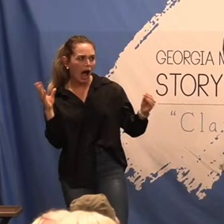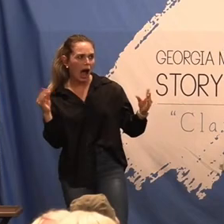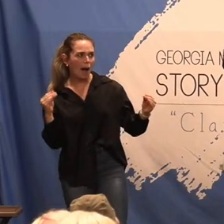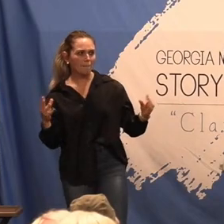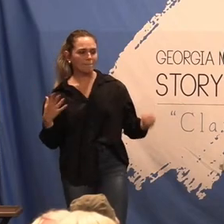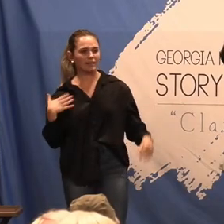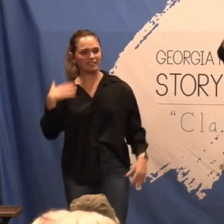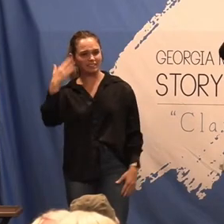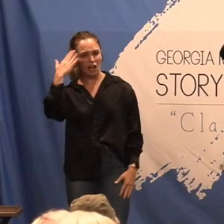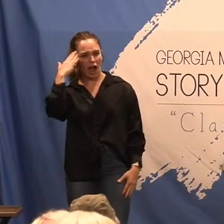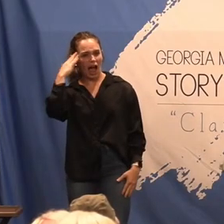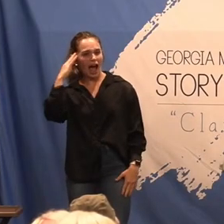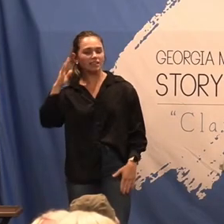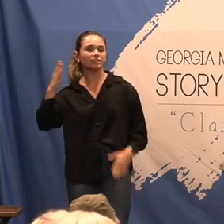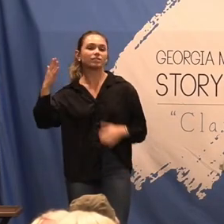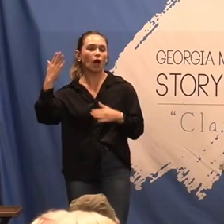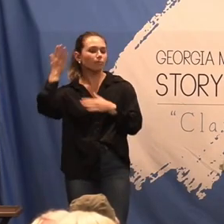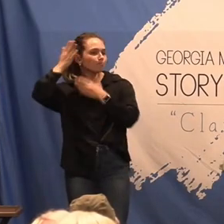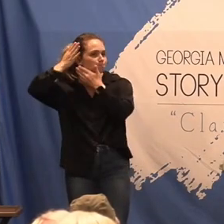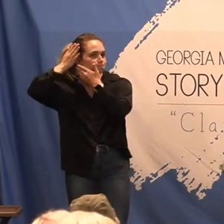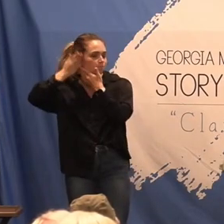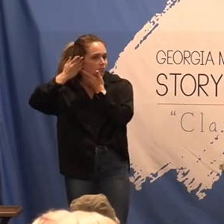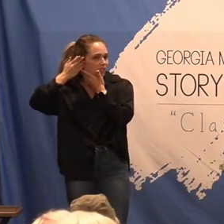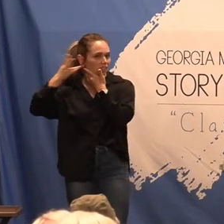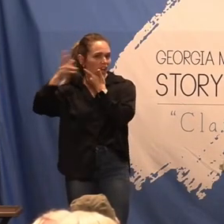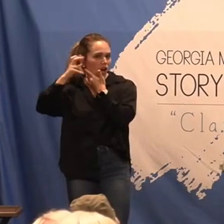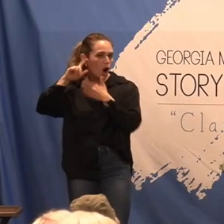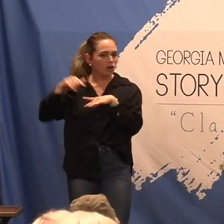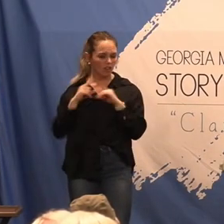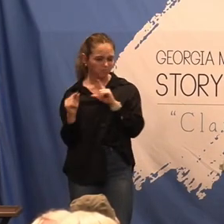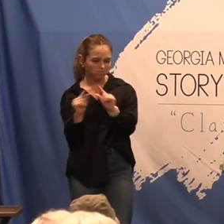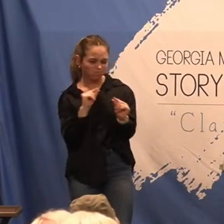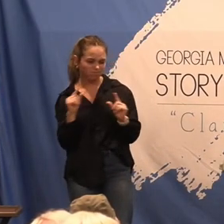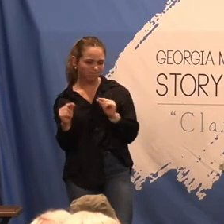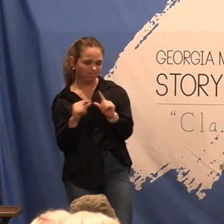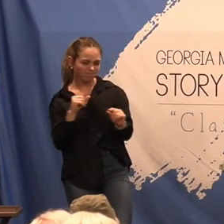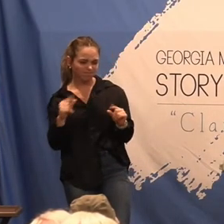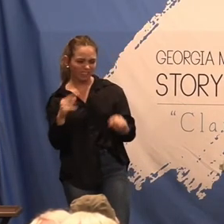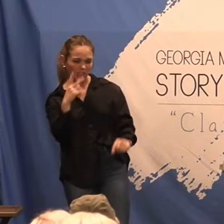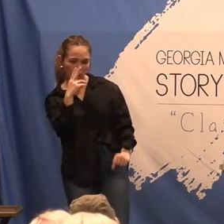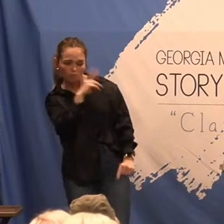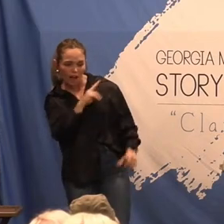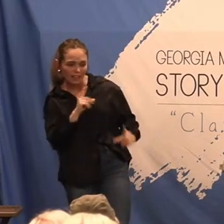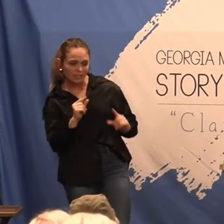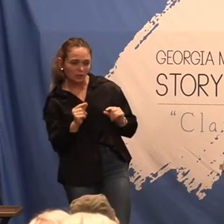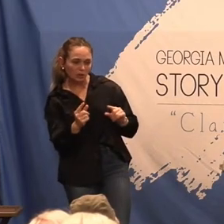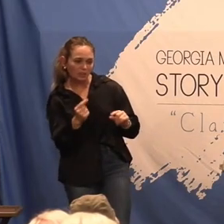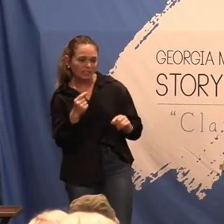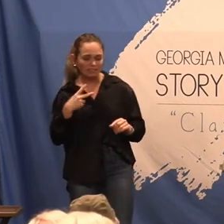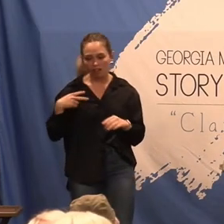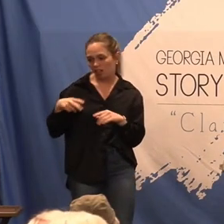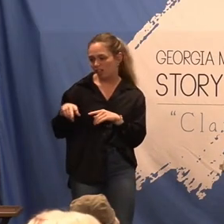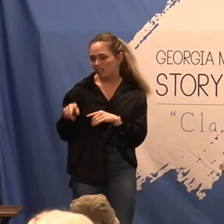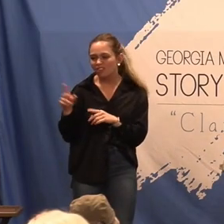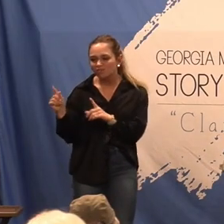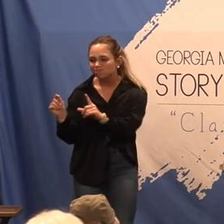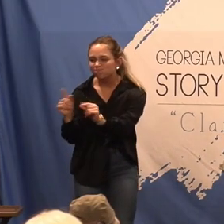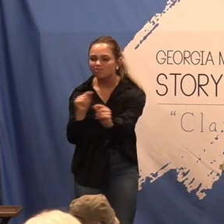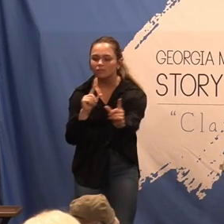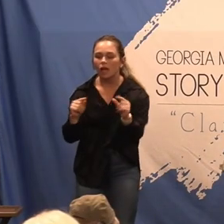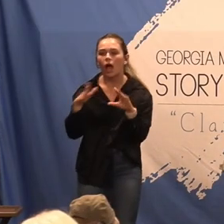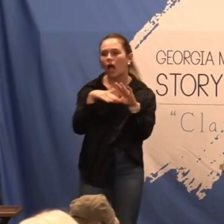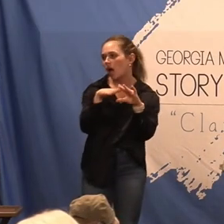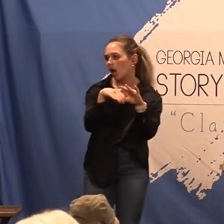straw hats did not cover their ears, they heard all the grapevine gossip, the rancid rumors, the malicious hearsay, the tittle-tattle,